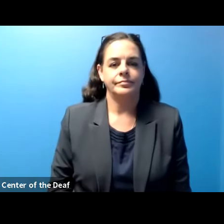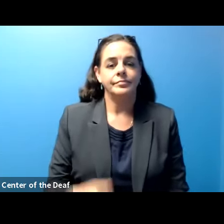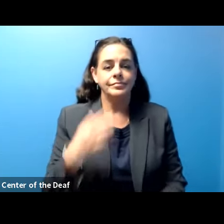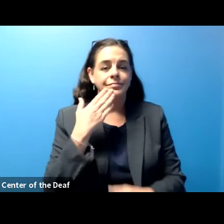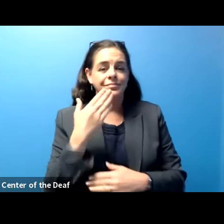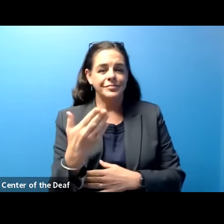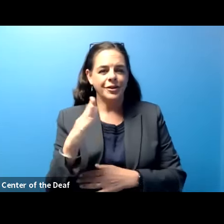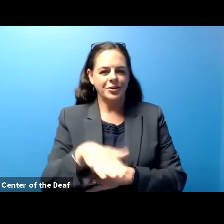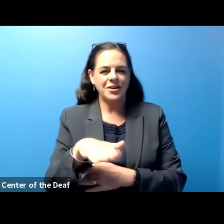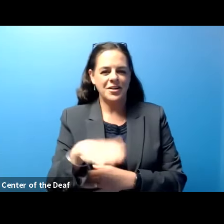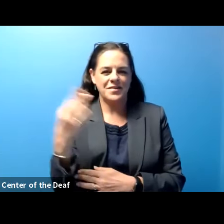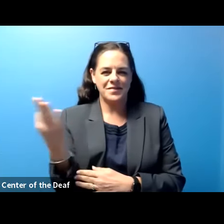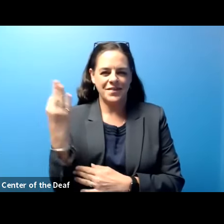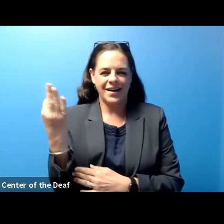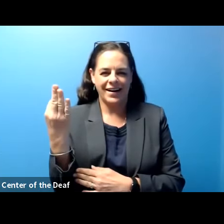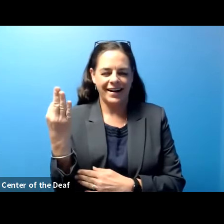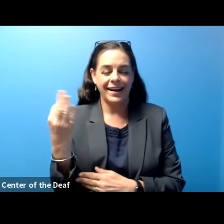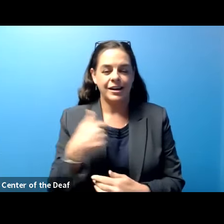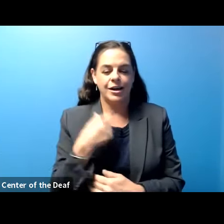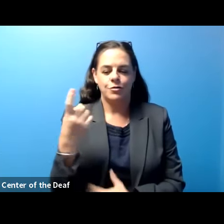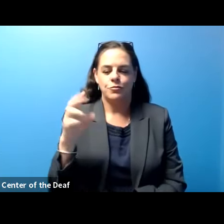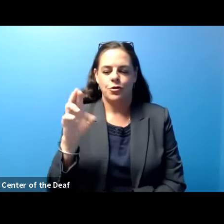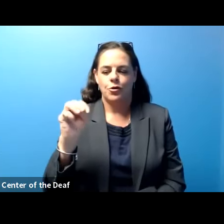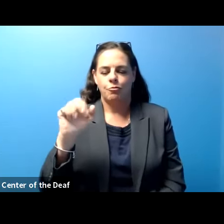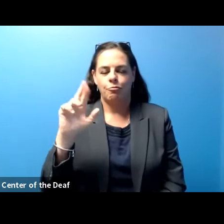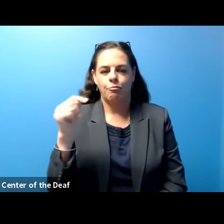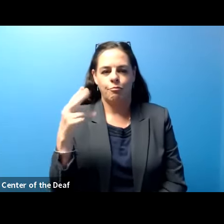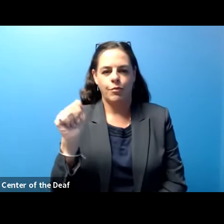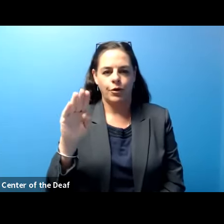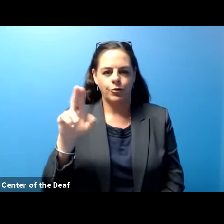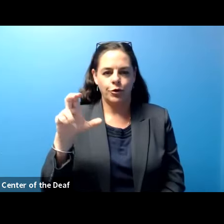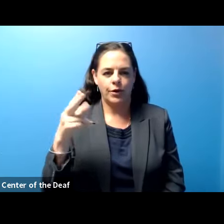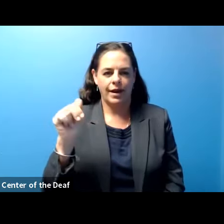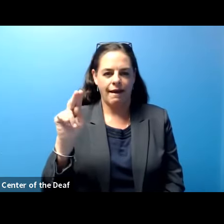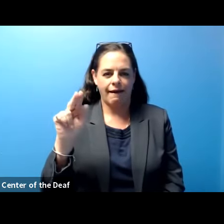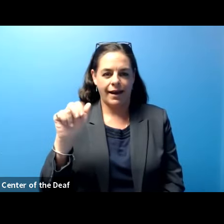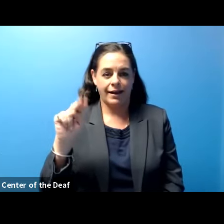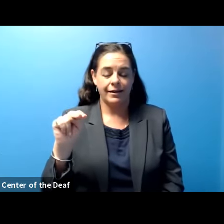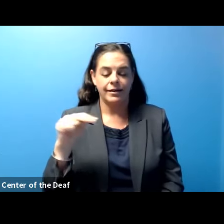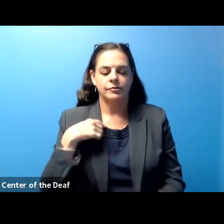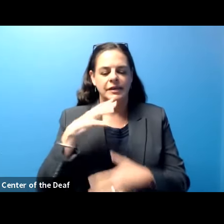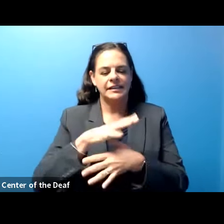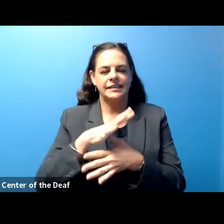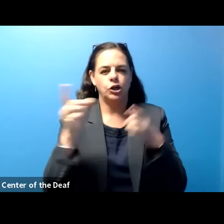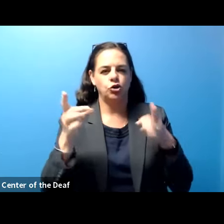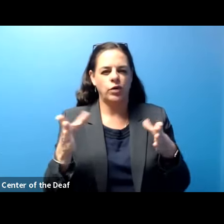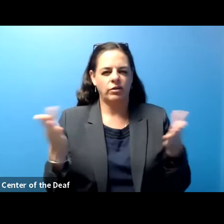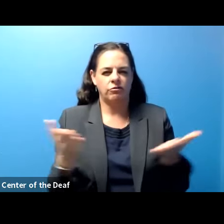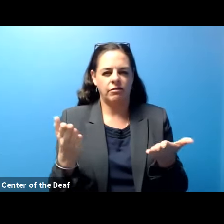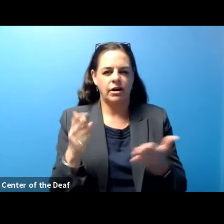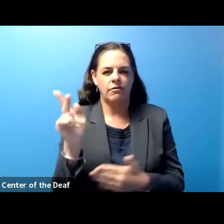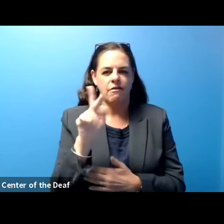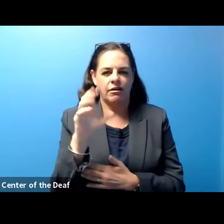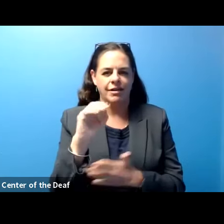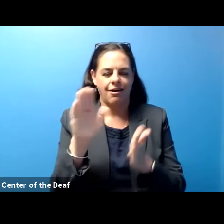Good Friday afternoon. I'm Dr. Martha Buchanan, Public Health Officer and Senior Director here at the Knox County Health